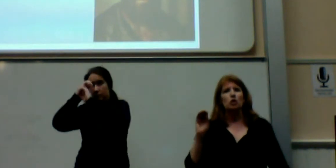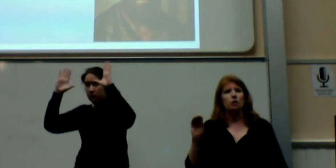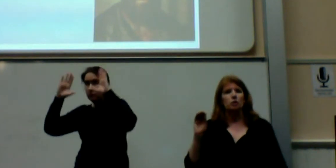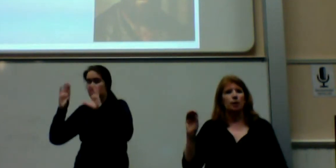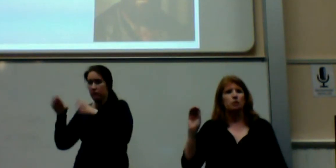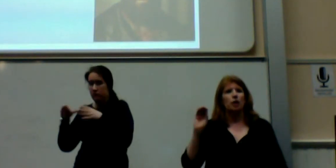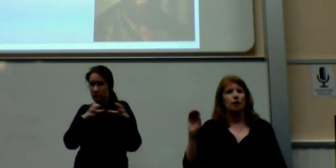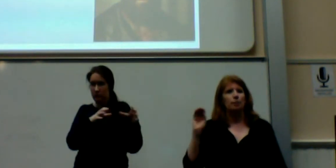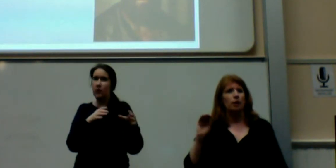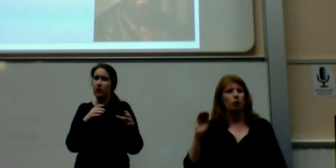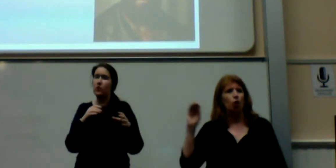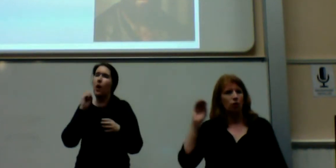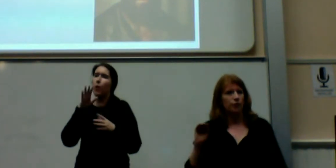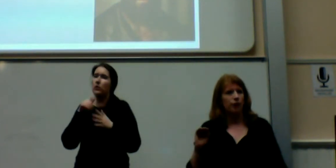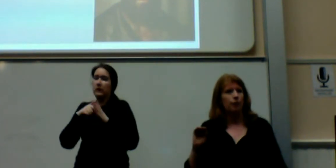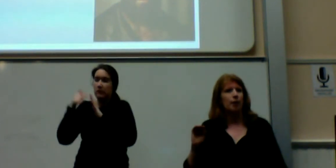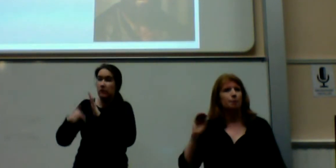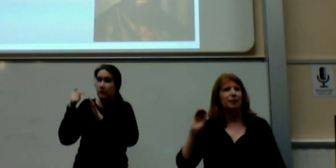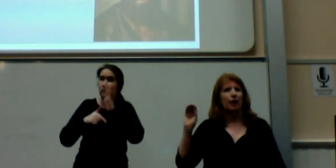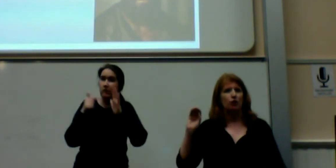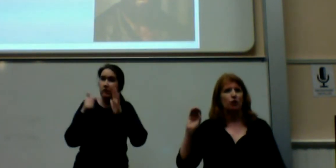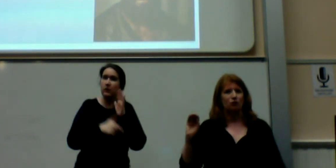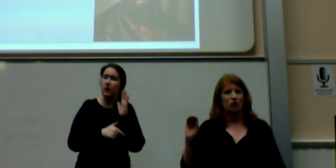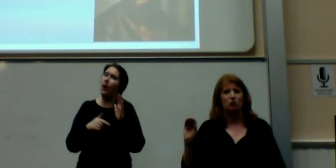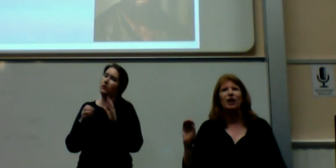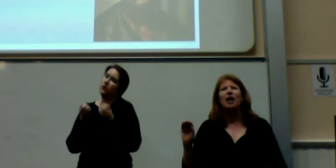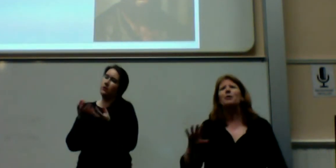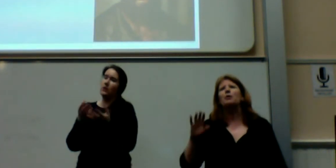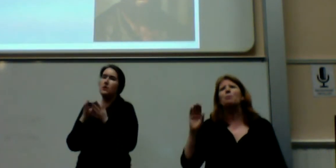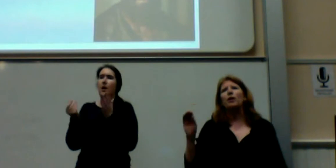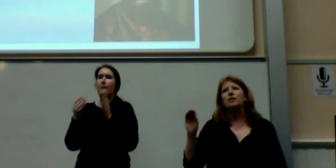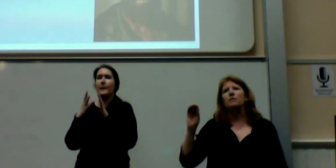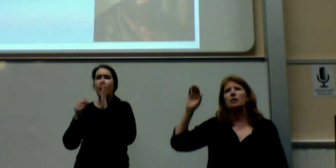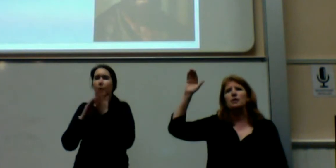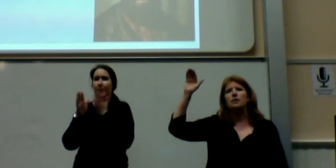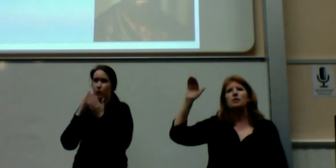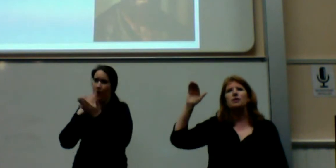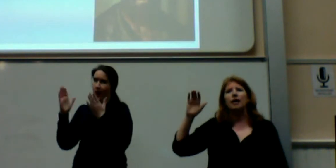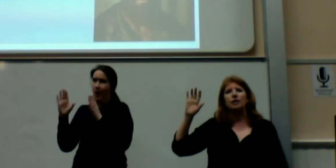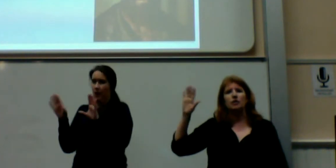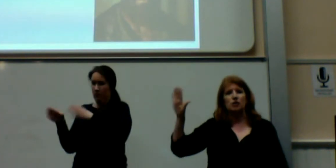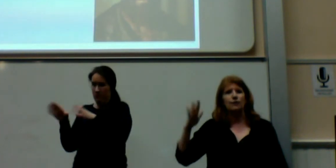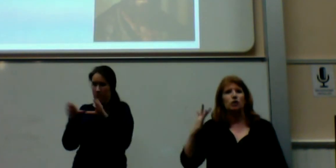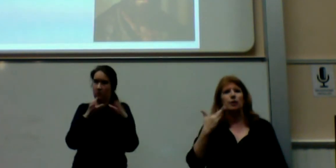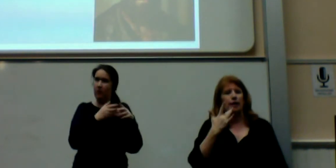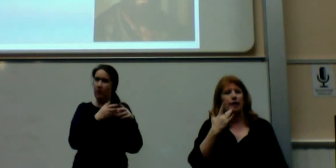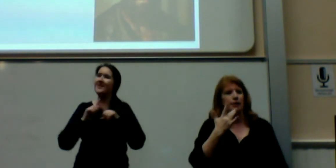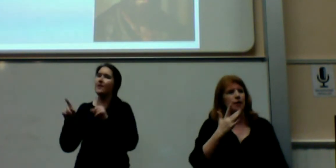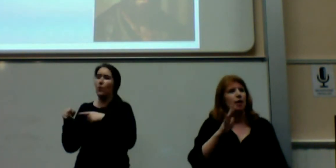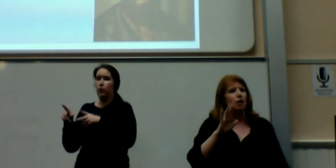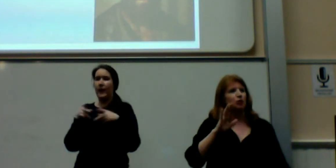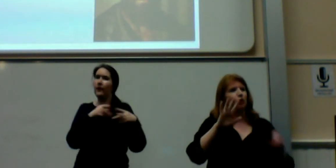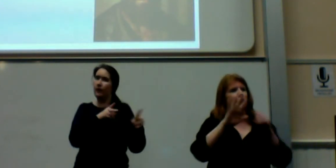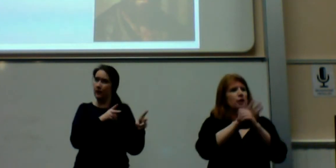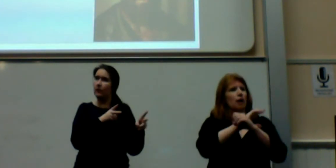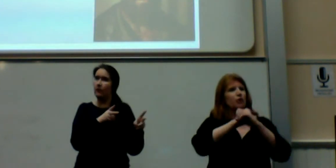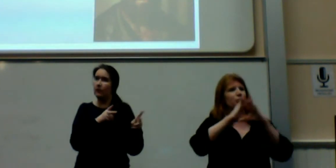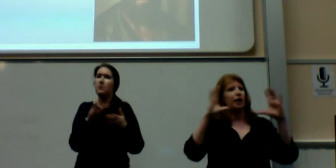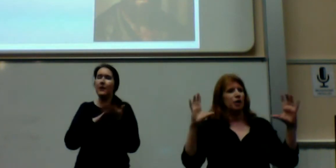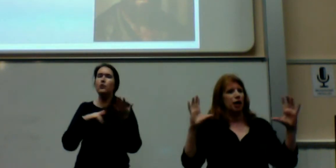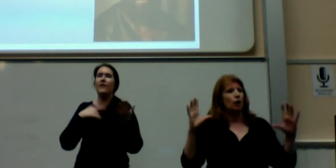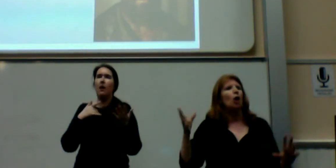going to spend too much time talking about all of them. I might pick out a few. But the point of these is to kind of just give you a taste, to